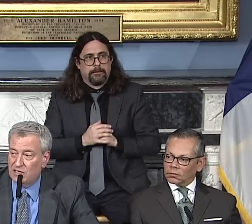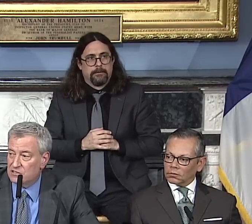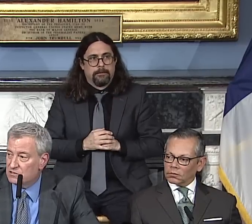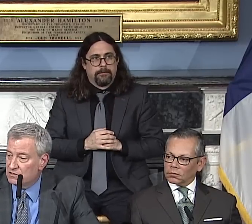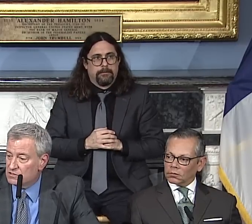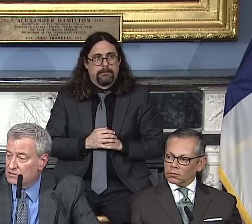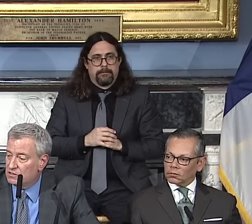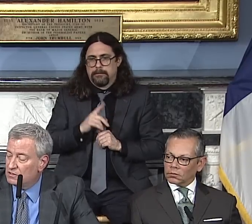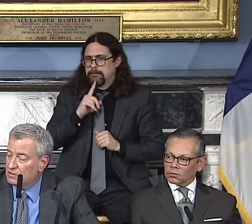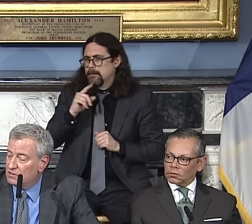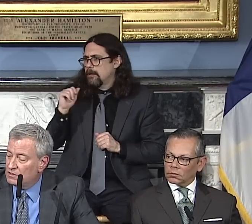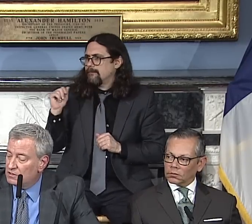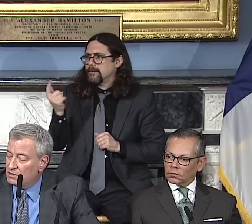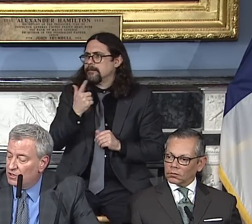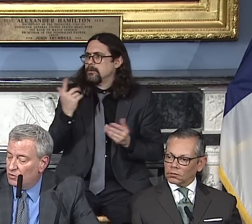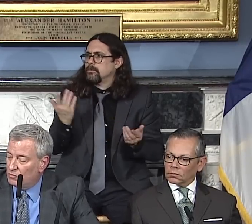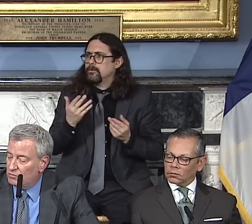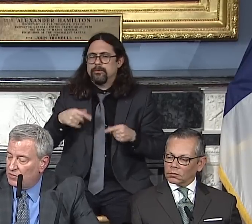my colleagues.